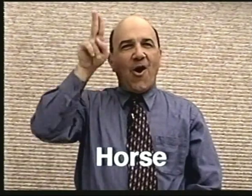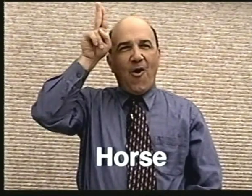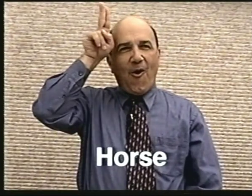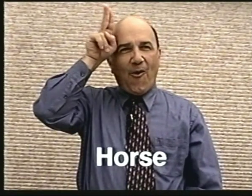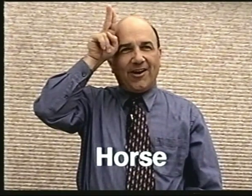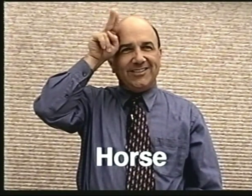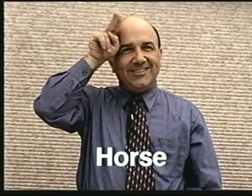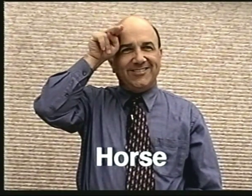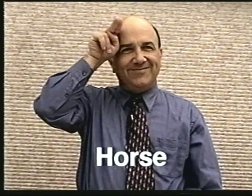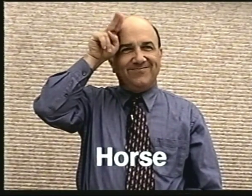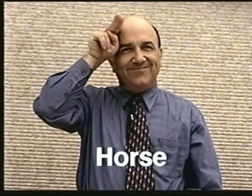Horse,